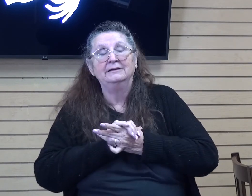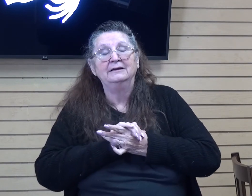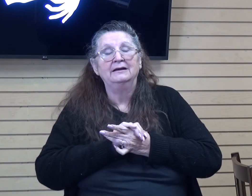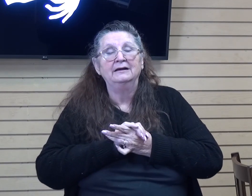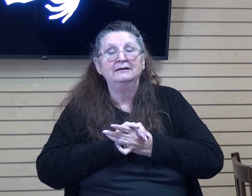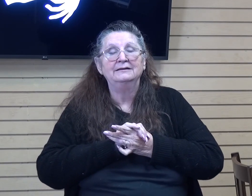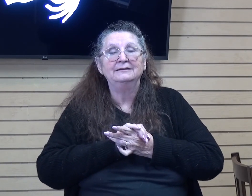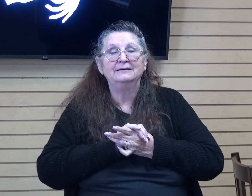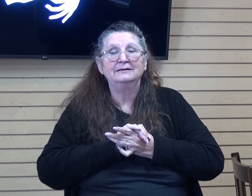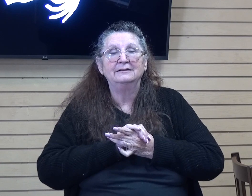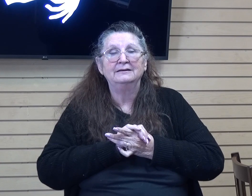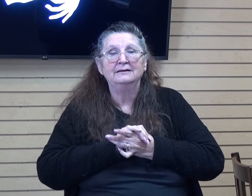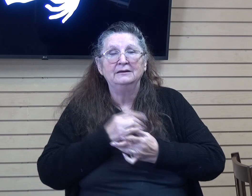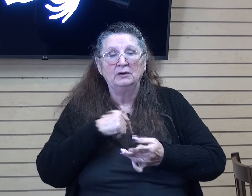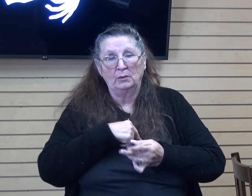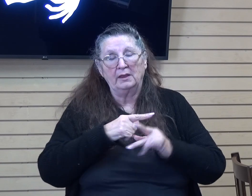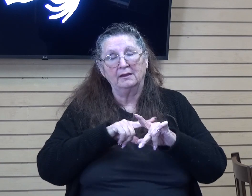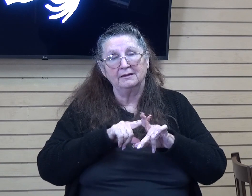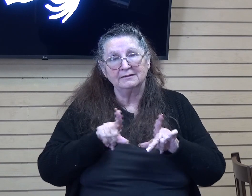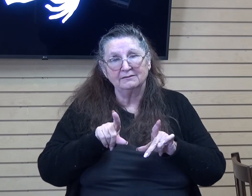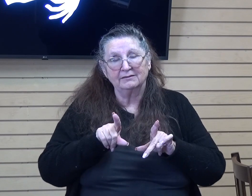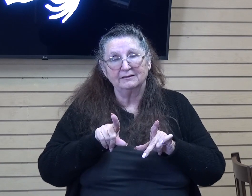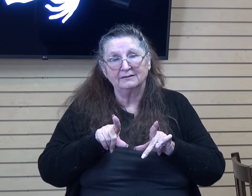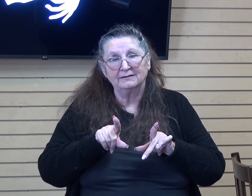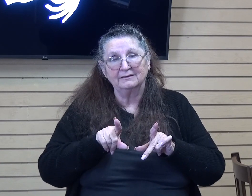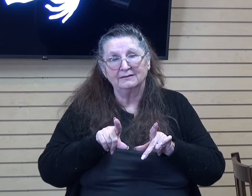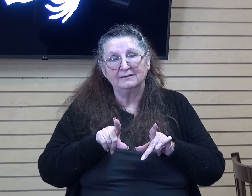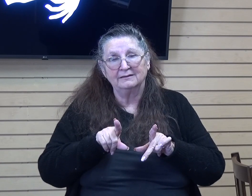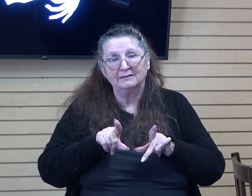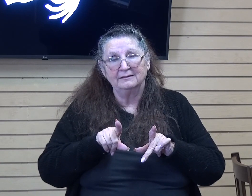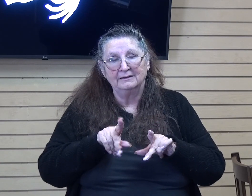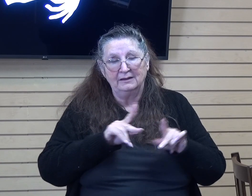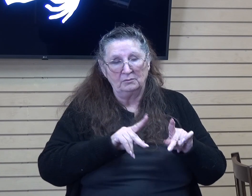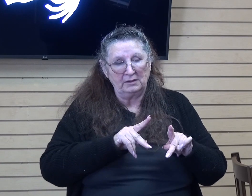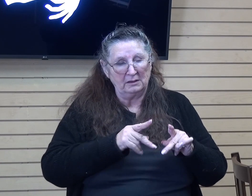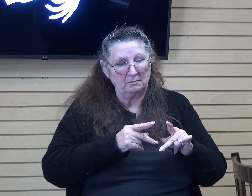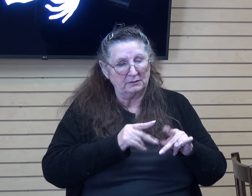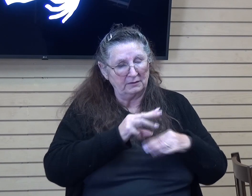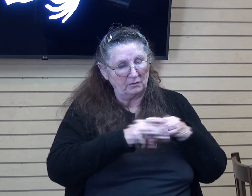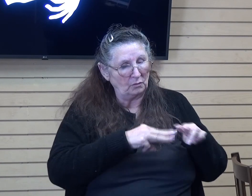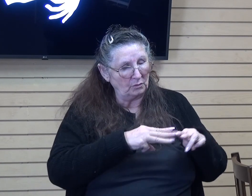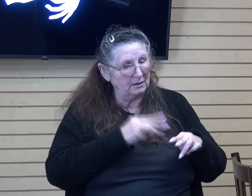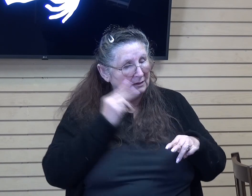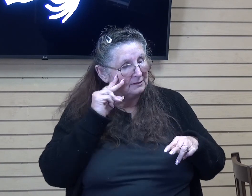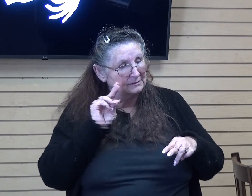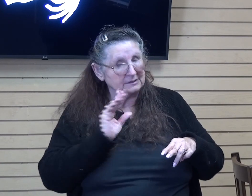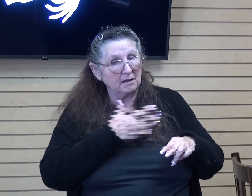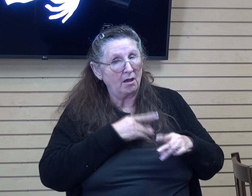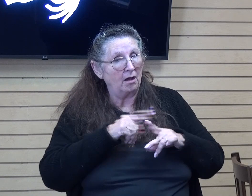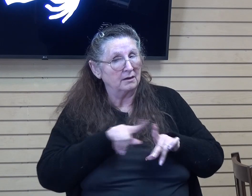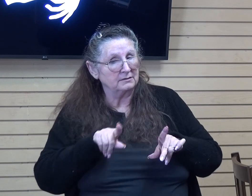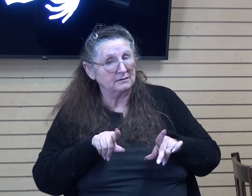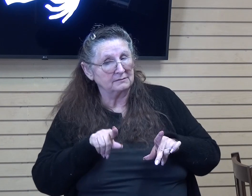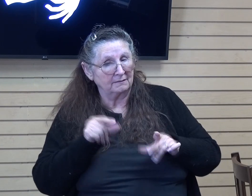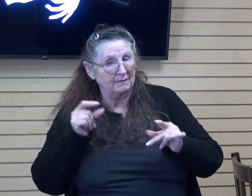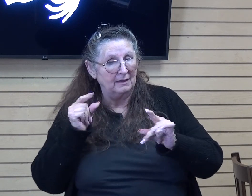so we are different, and the people on the outside can see that difference as kind of the goal, but not to make us look